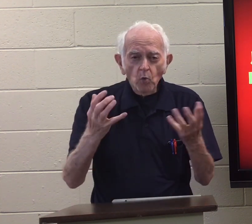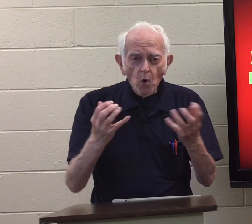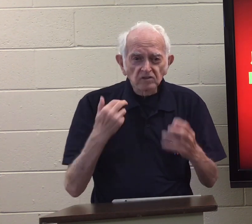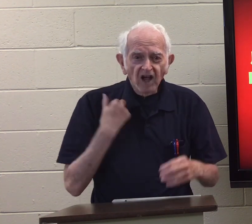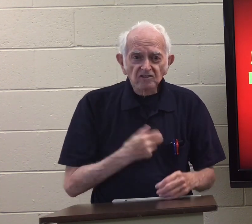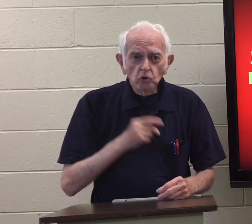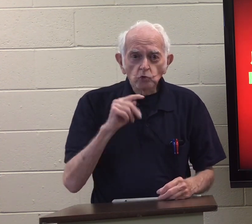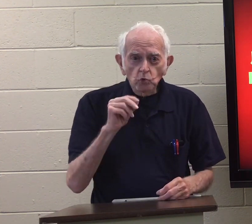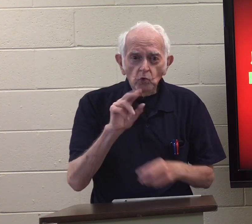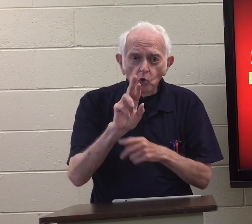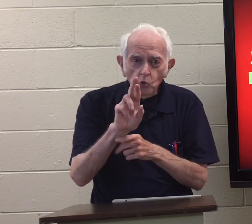God wants us